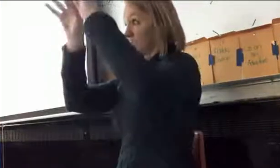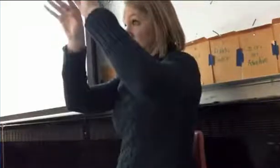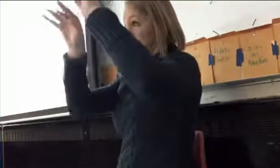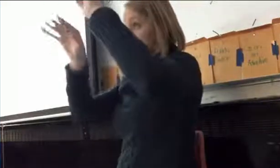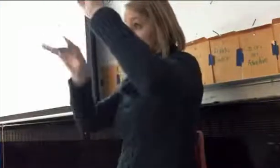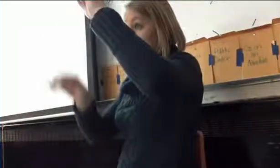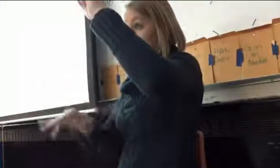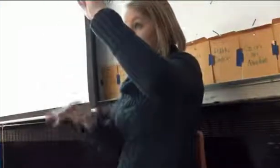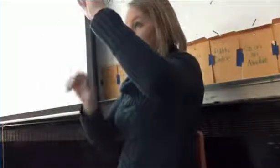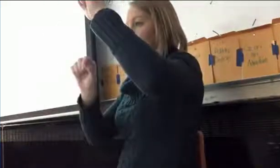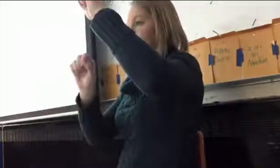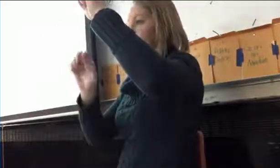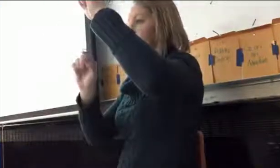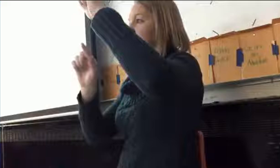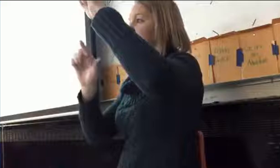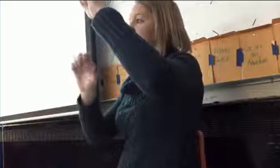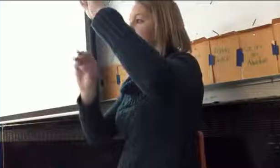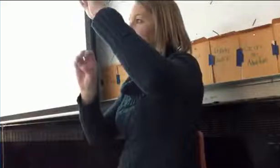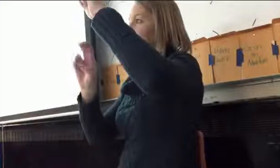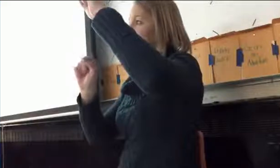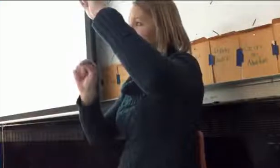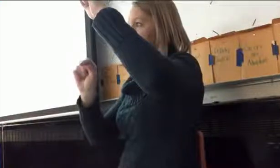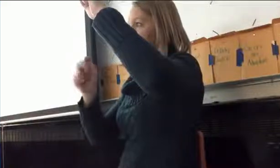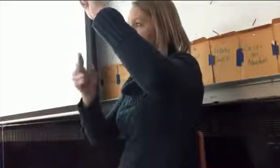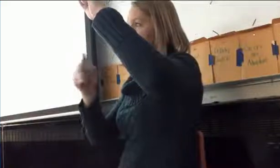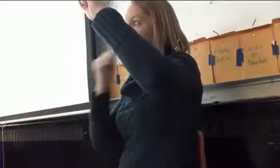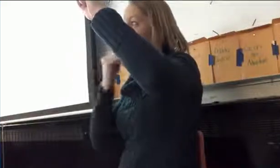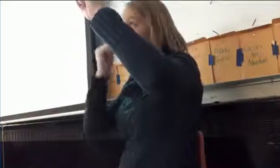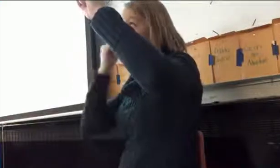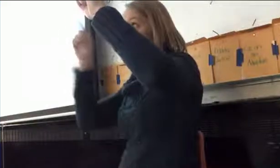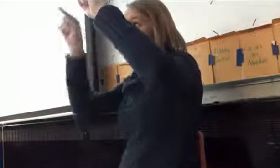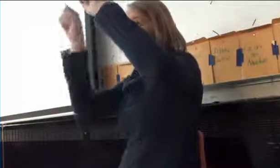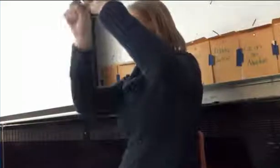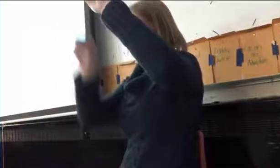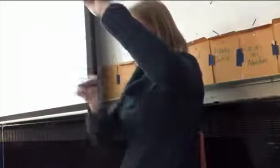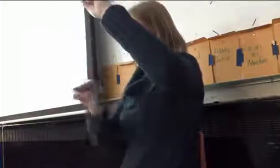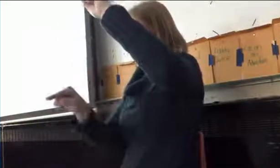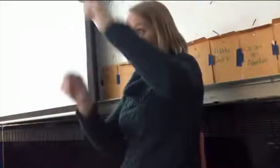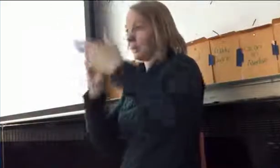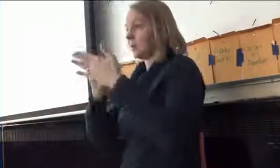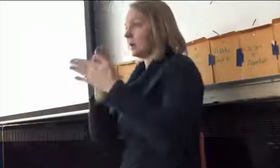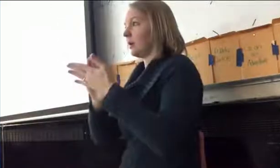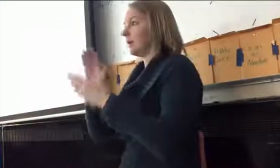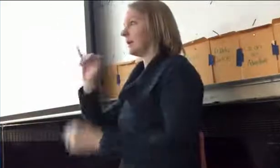down to the word settlement houses, if you'll bracket that and put the word immigrant.